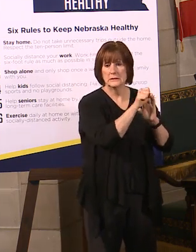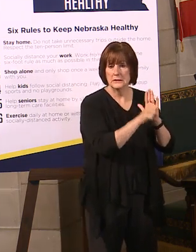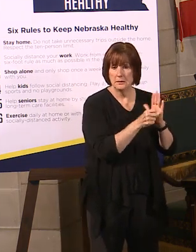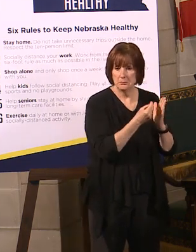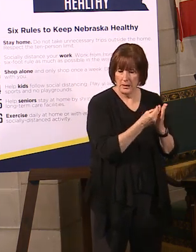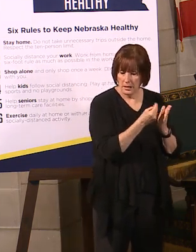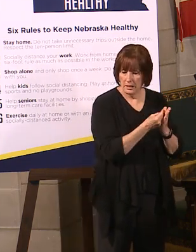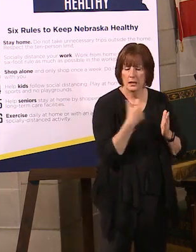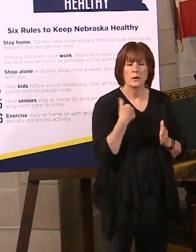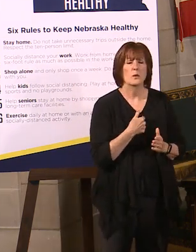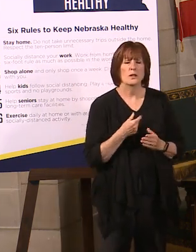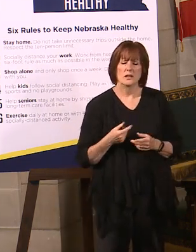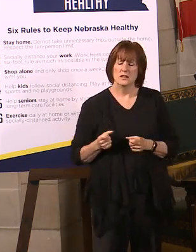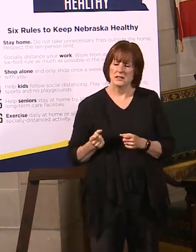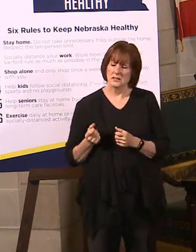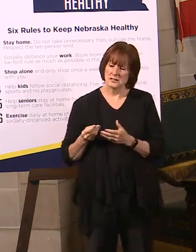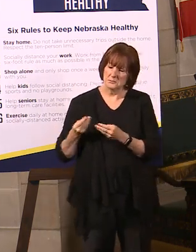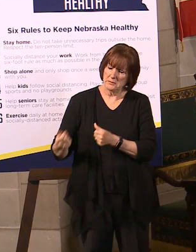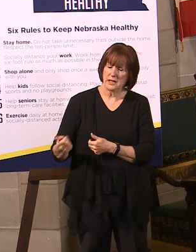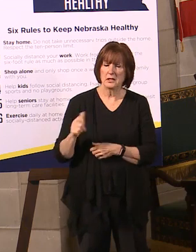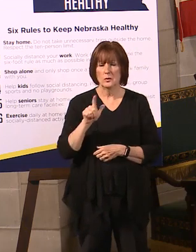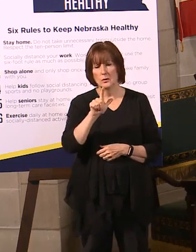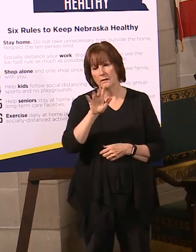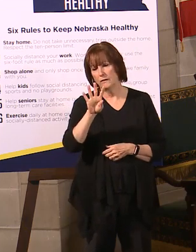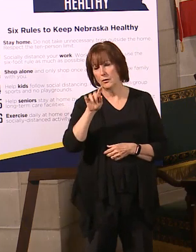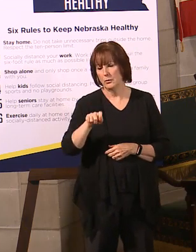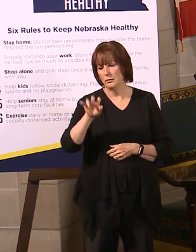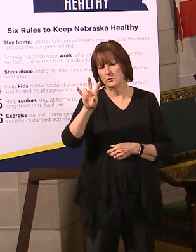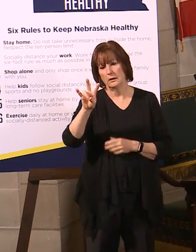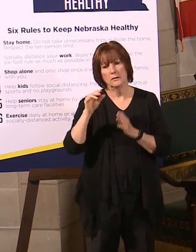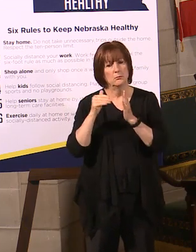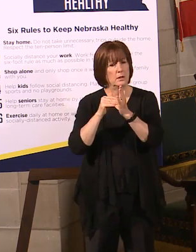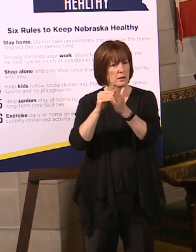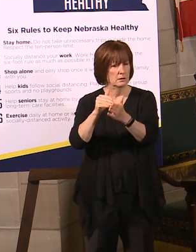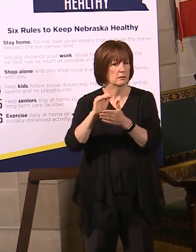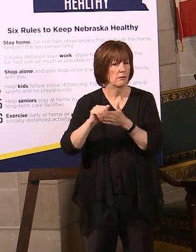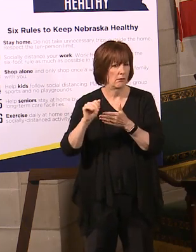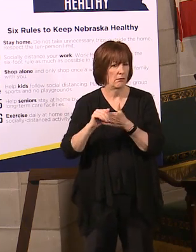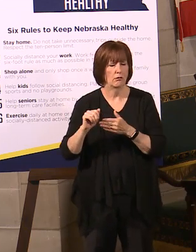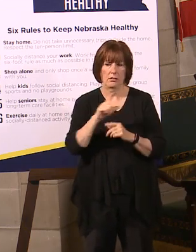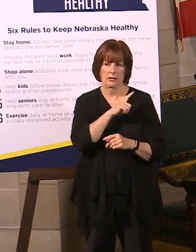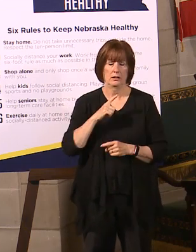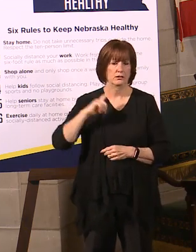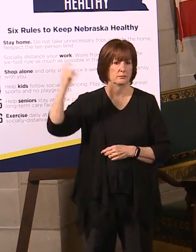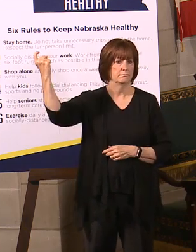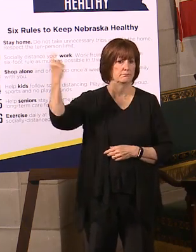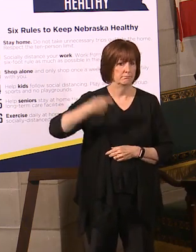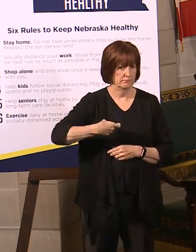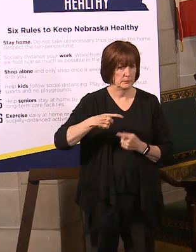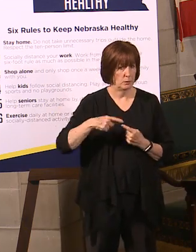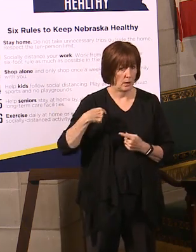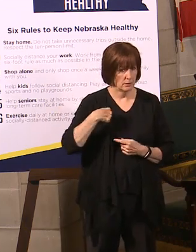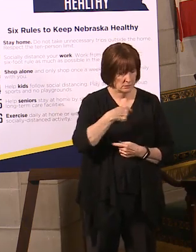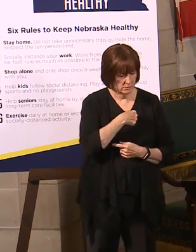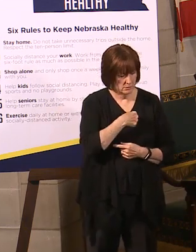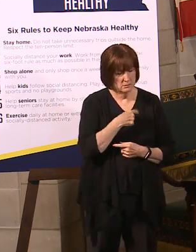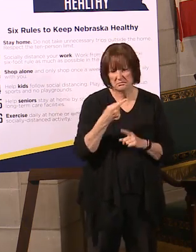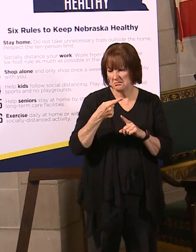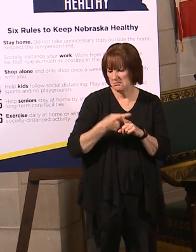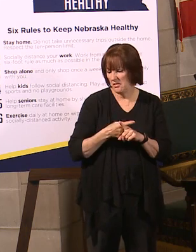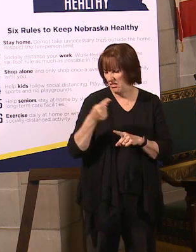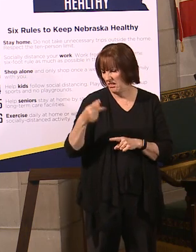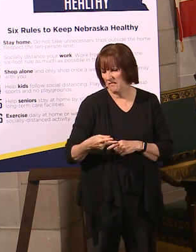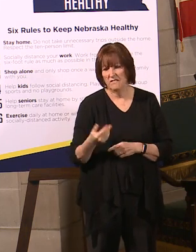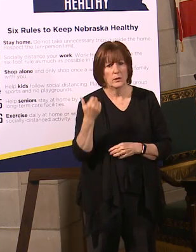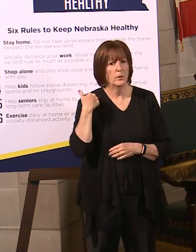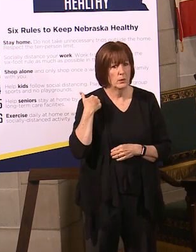we've spent about $24.7 million of the money that the legislature appropriated to us, a month and a half ago, over